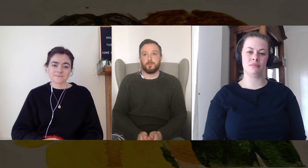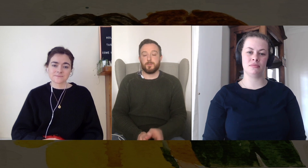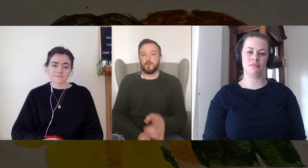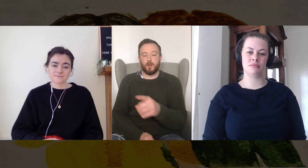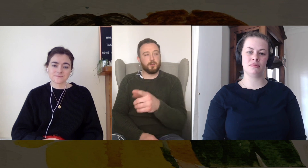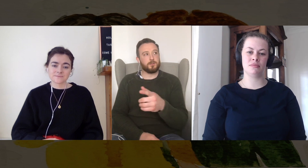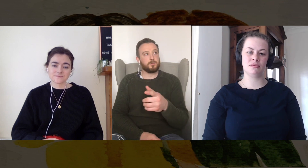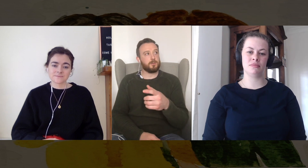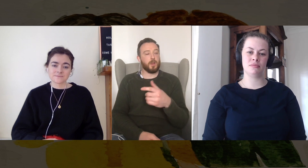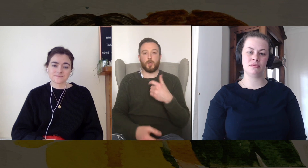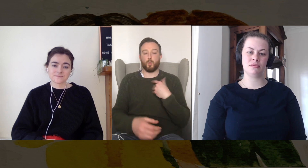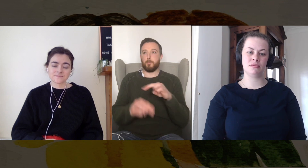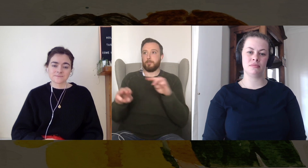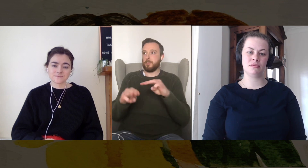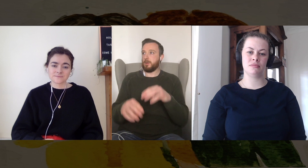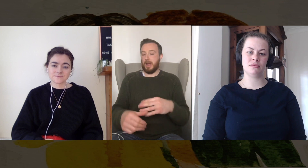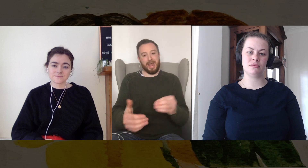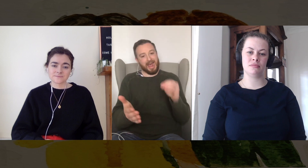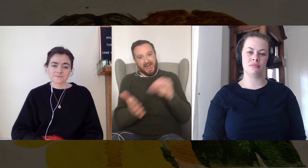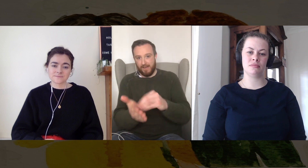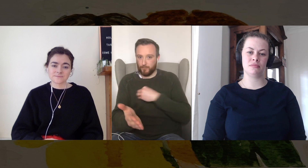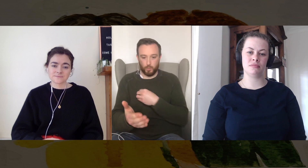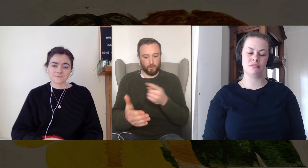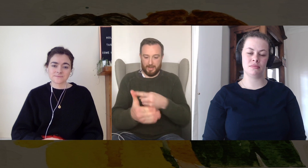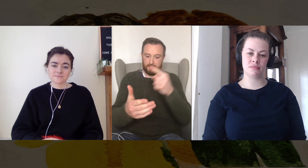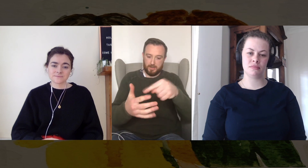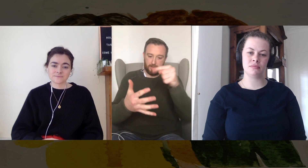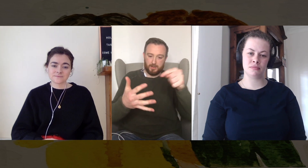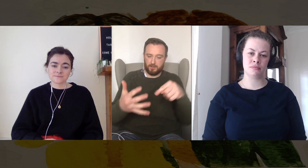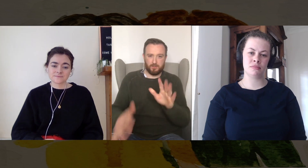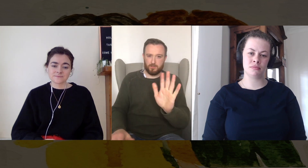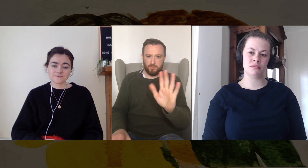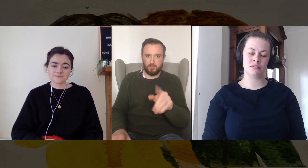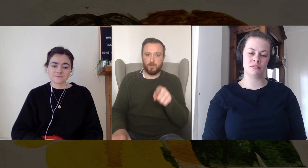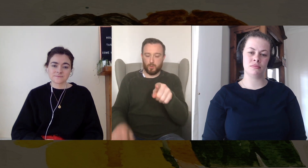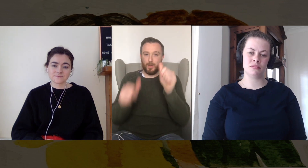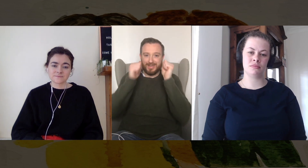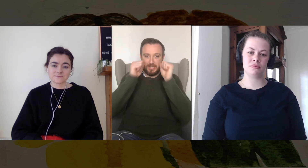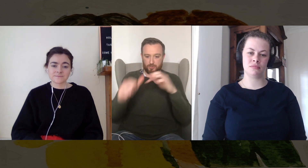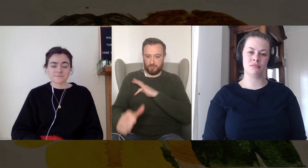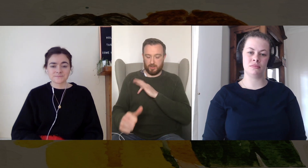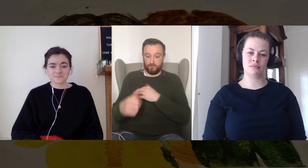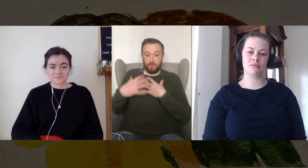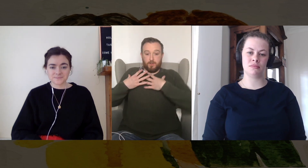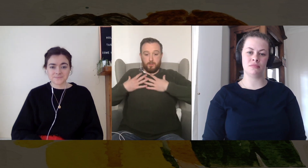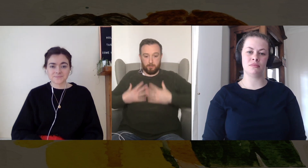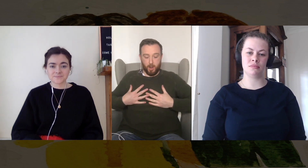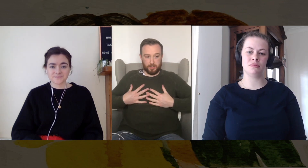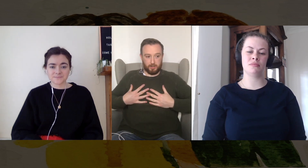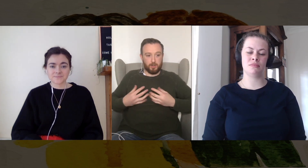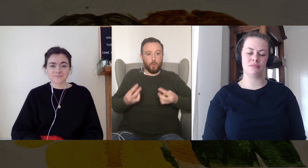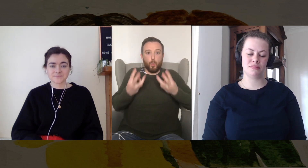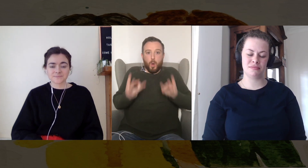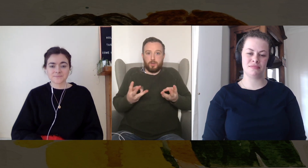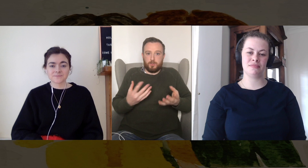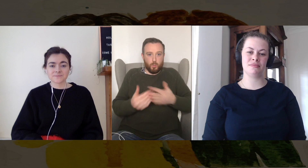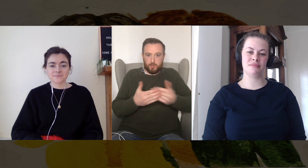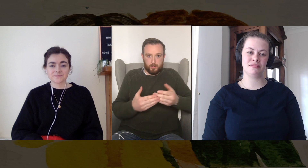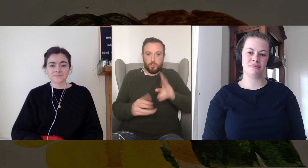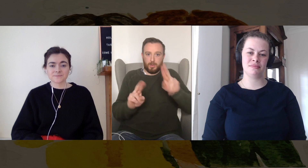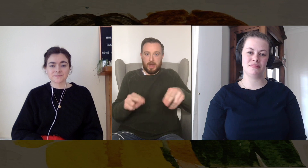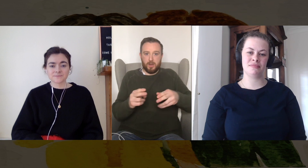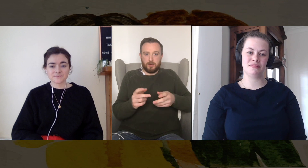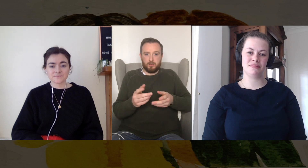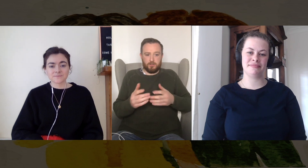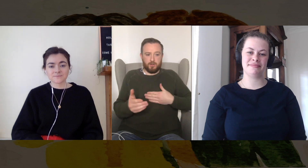else can do it. Phil can do it, everyone else can do it. That's probably the biggest takeaway I think people should